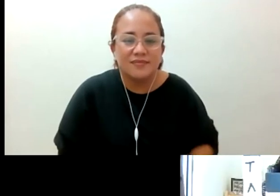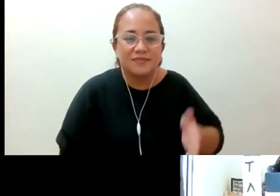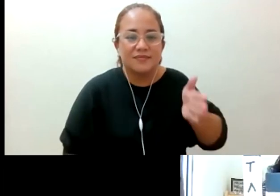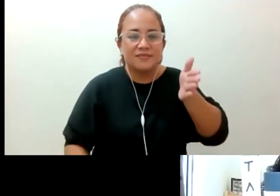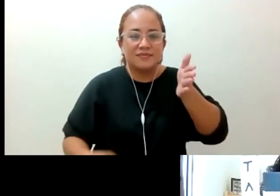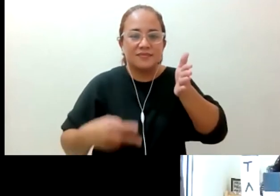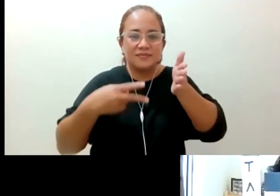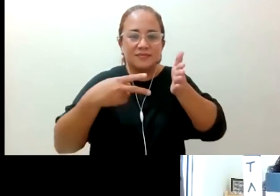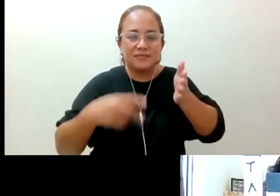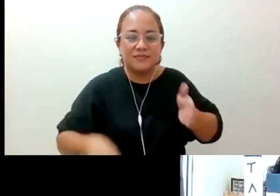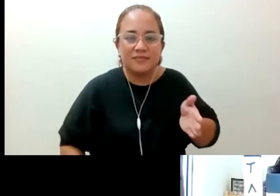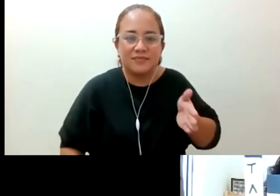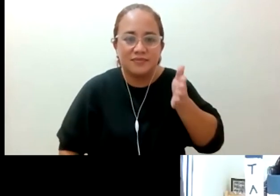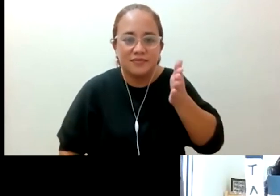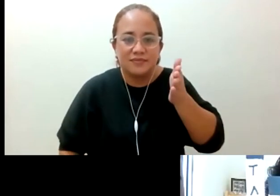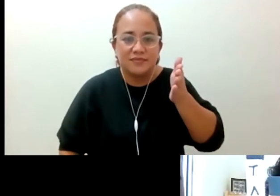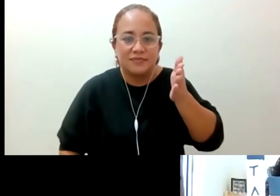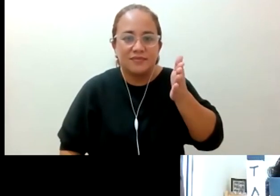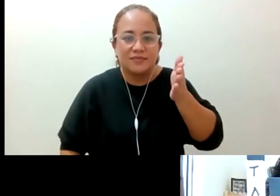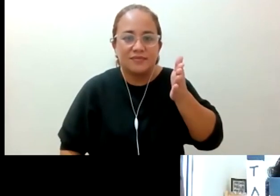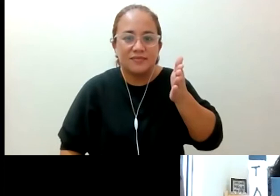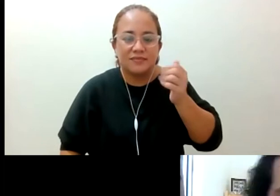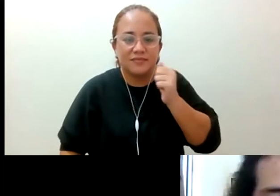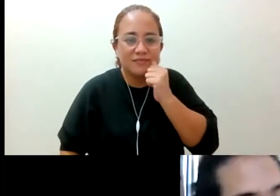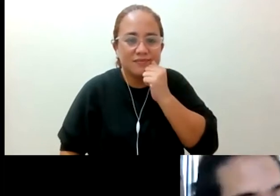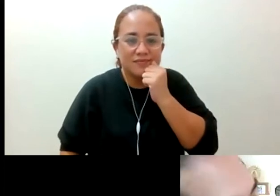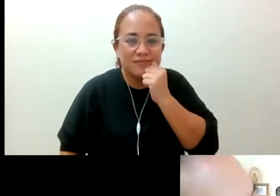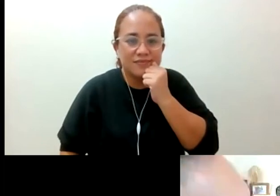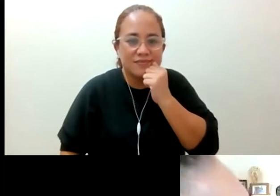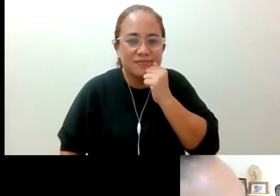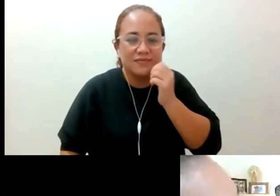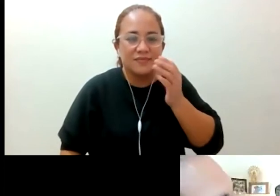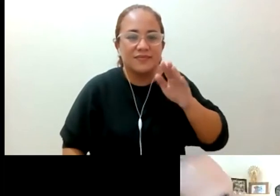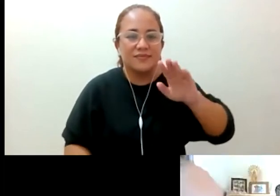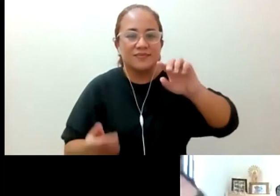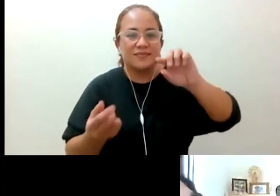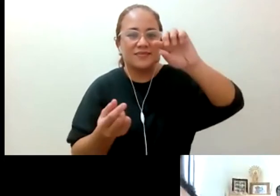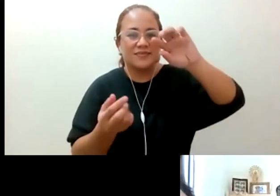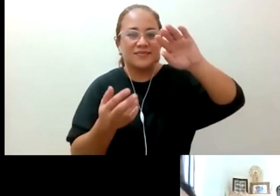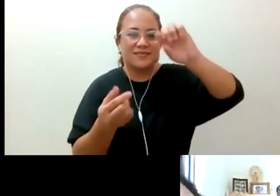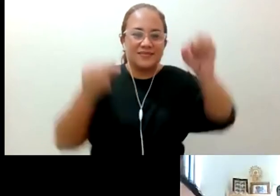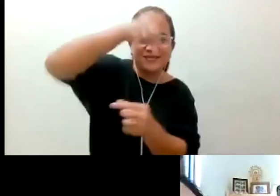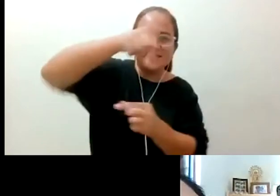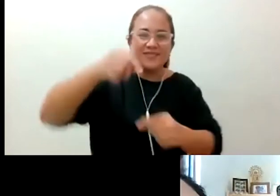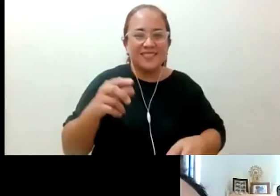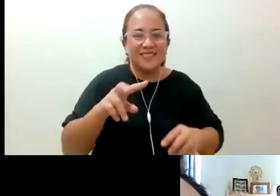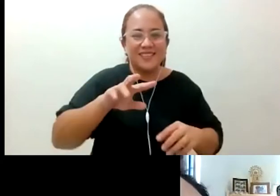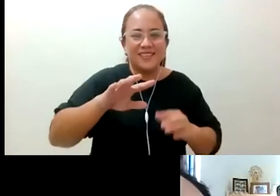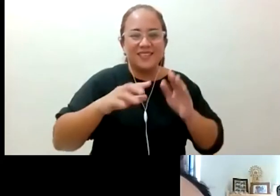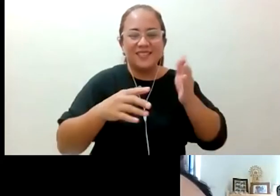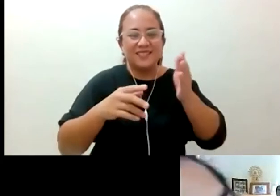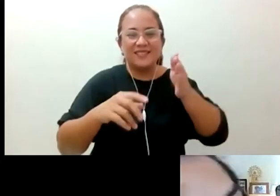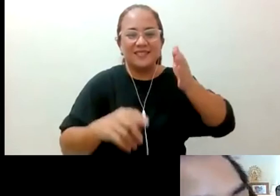Yeah, okay. Actually reverse it with the palm. No, no,